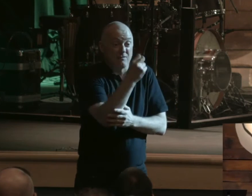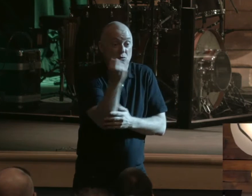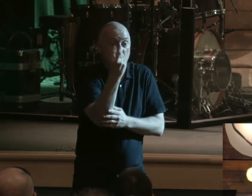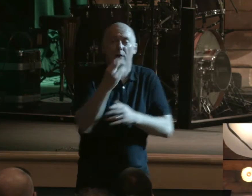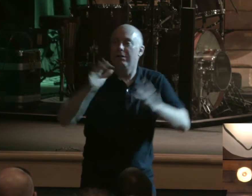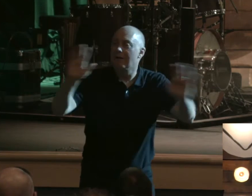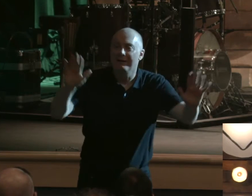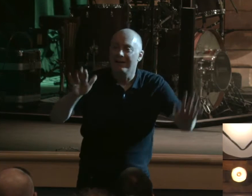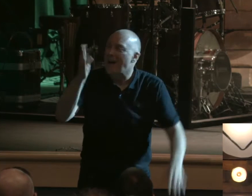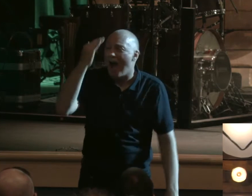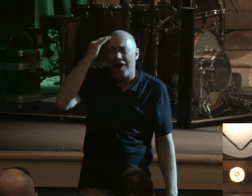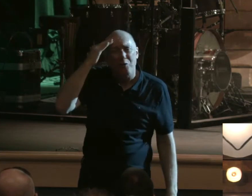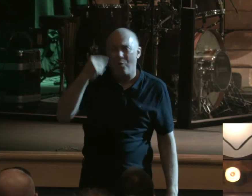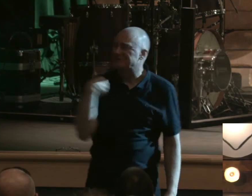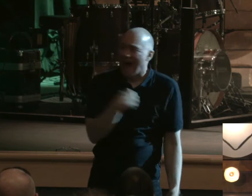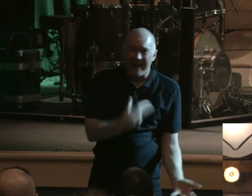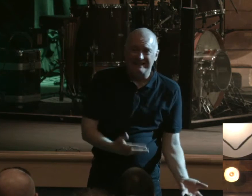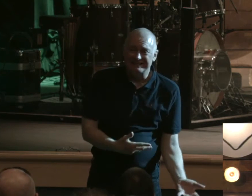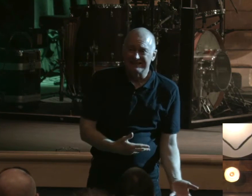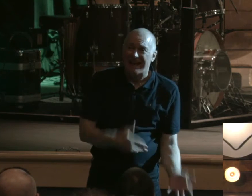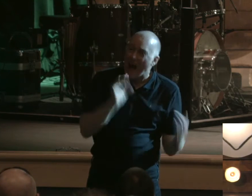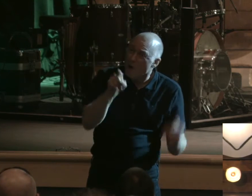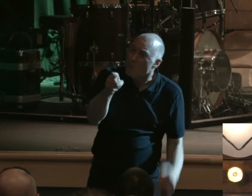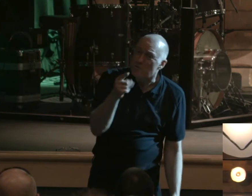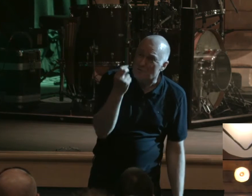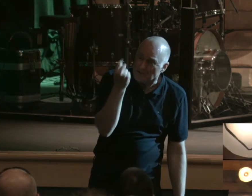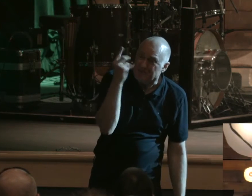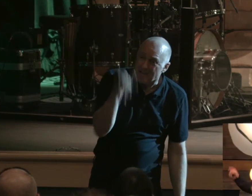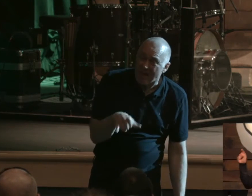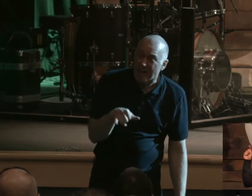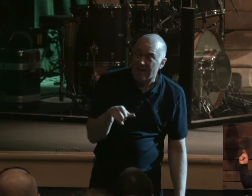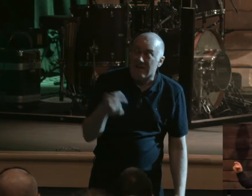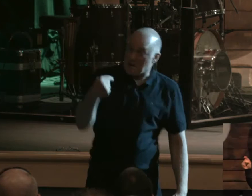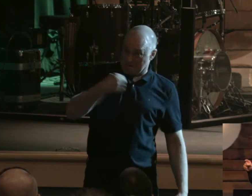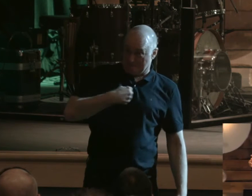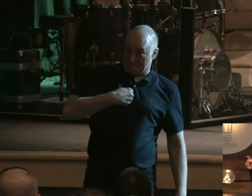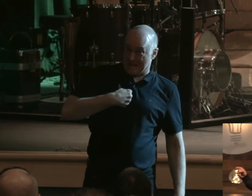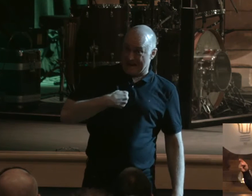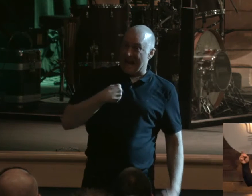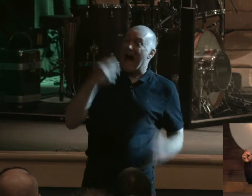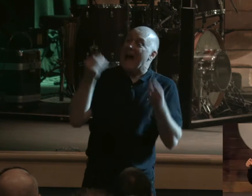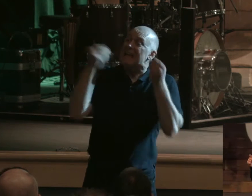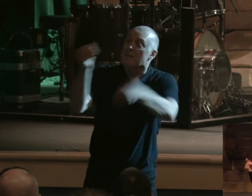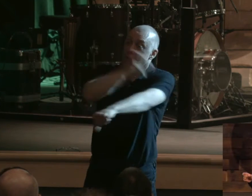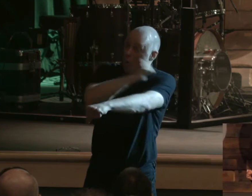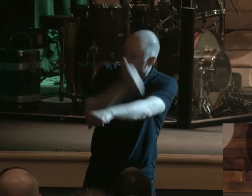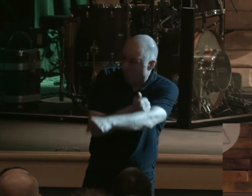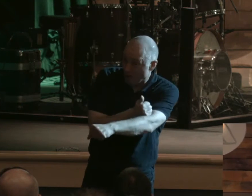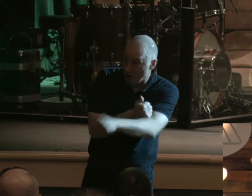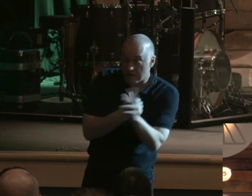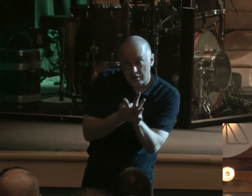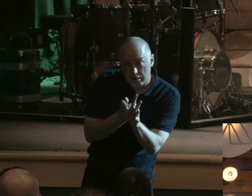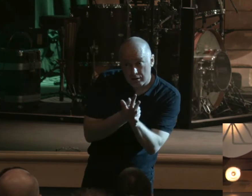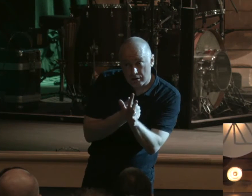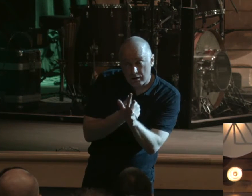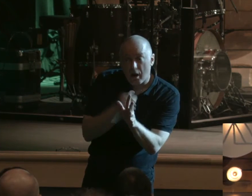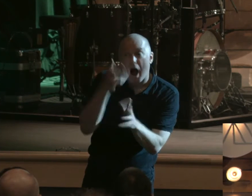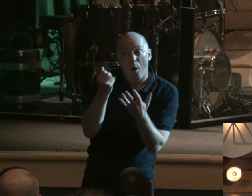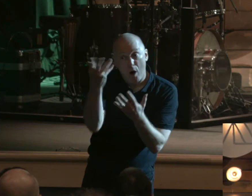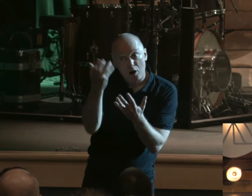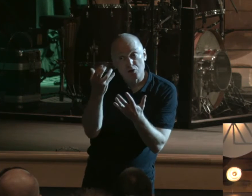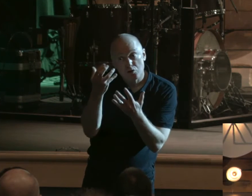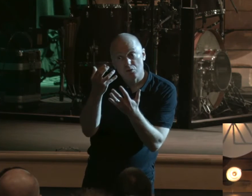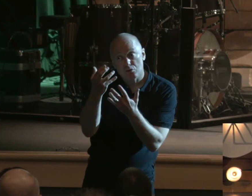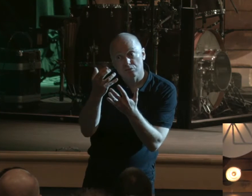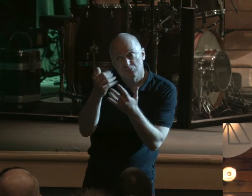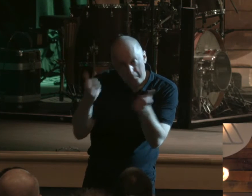says, listen, God knows who we are. I hope you do too. But I'm giving you the authority, Corinthian church, that you can get our backs,